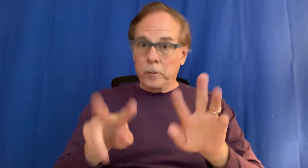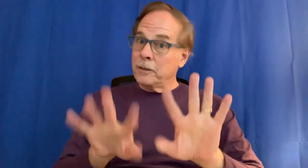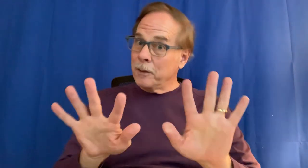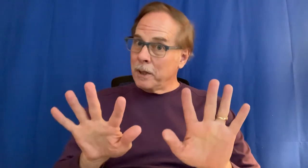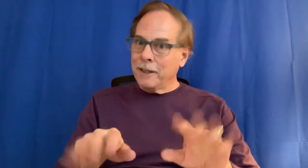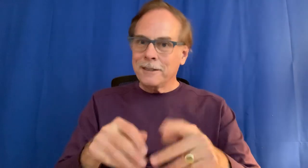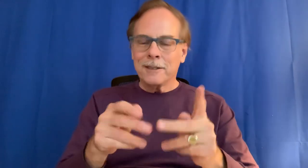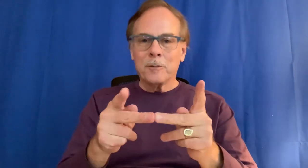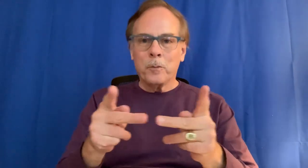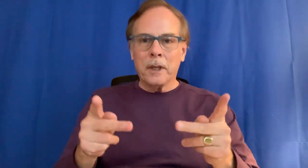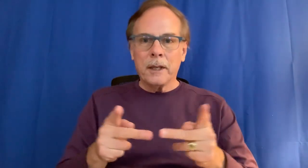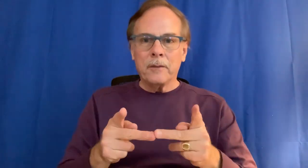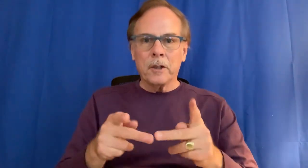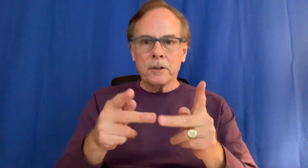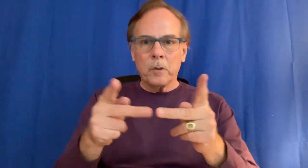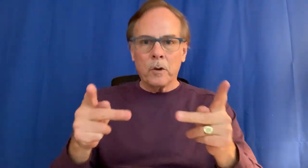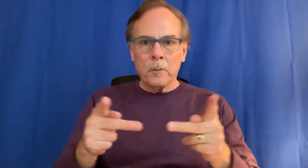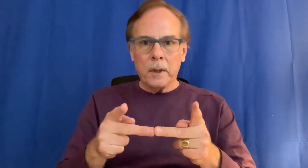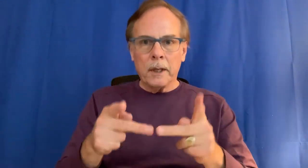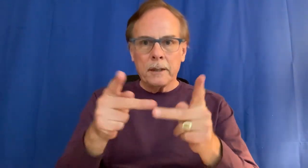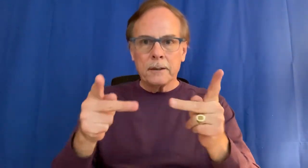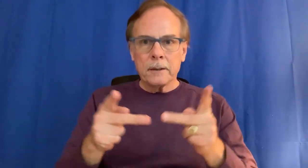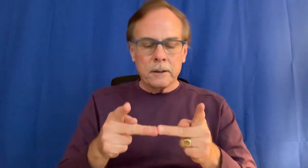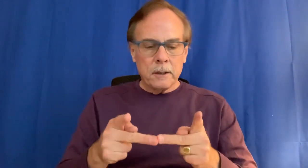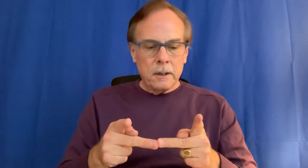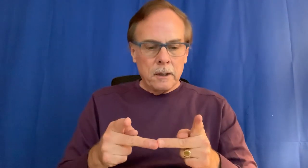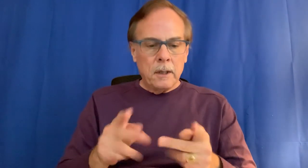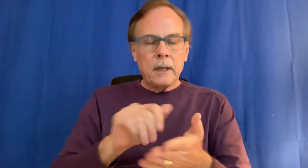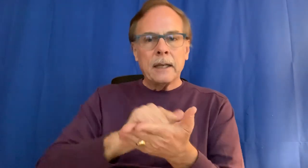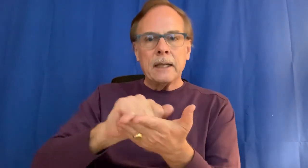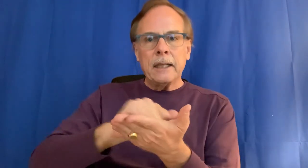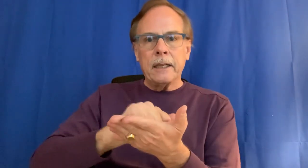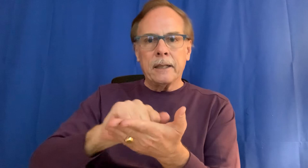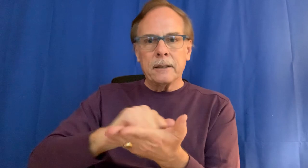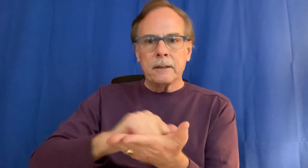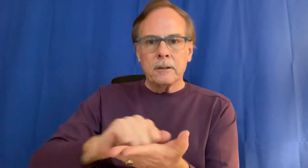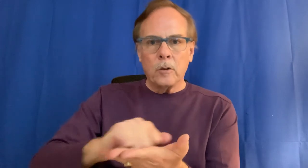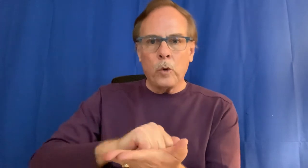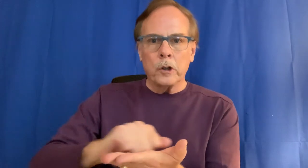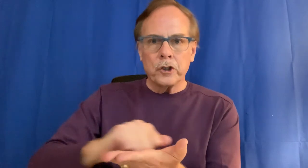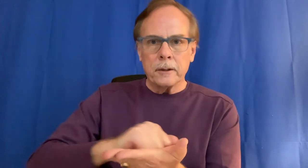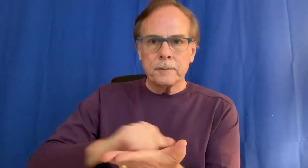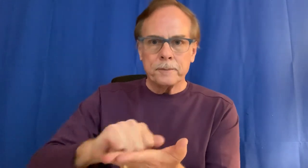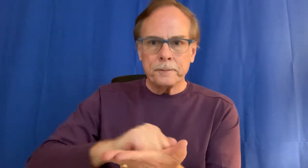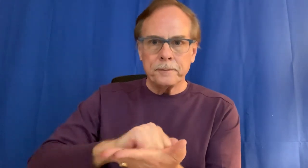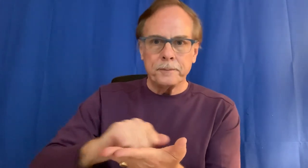like place, plate, very small, plates, cleaning or washing.